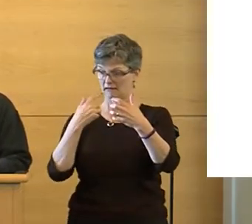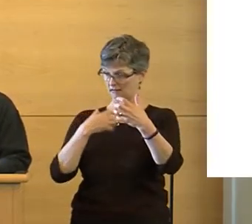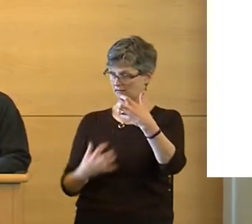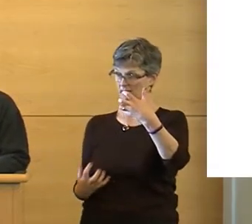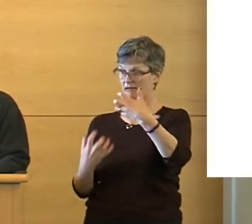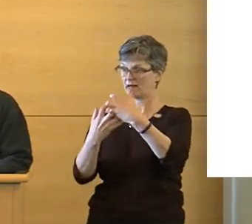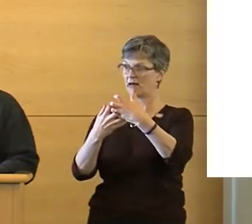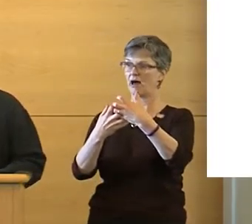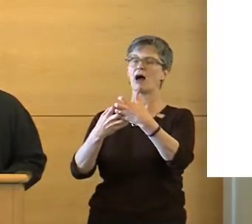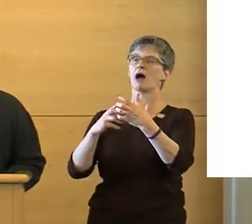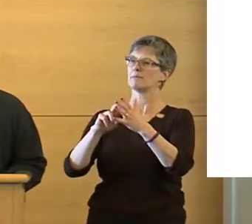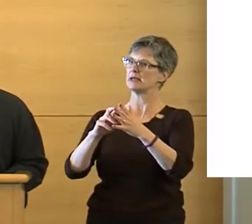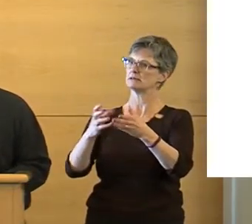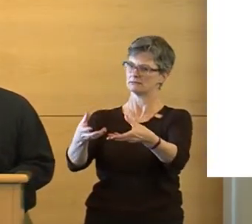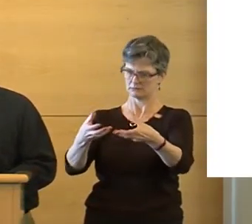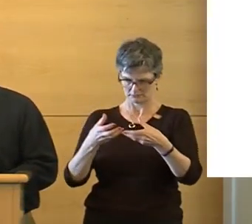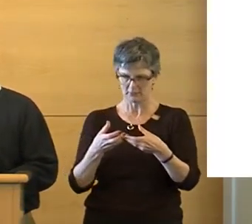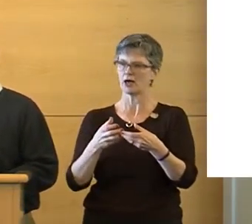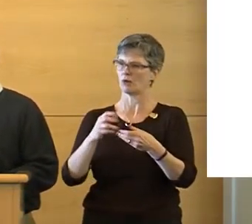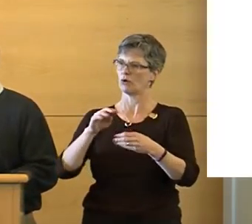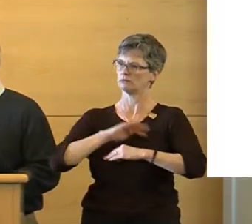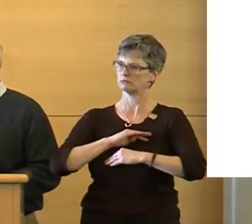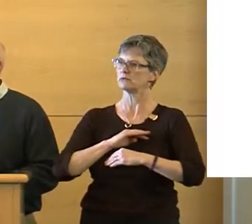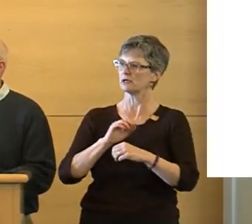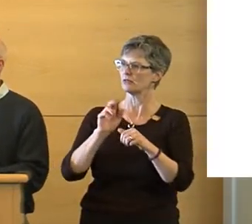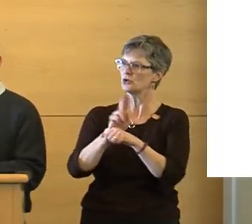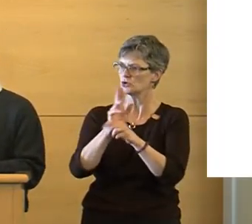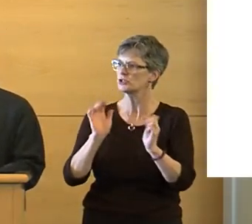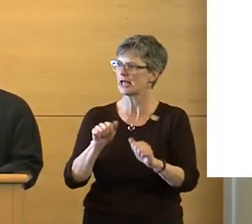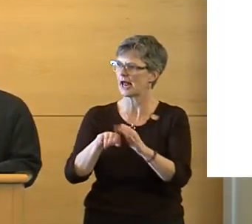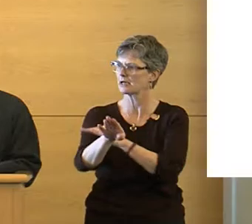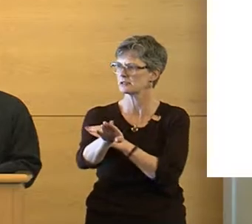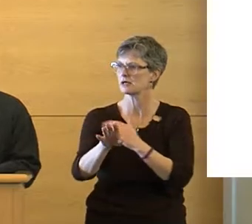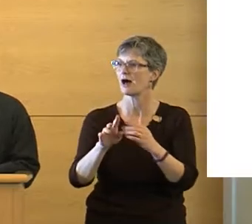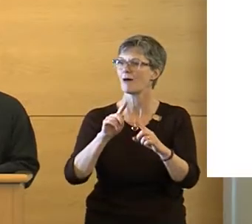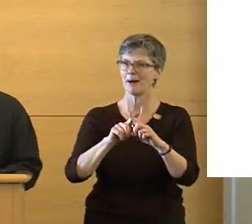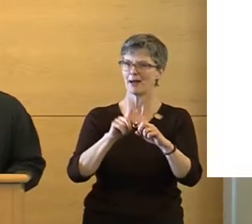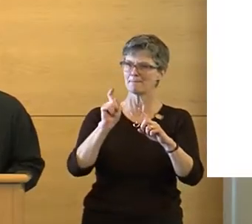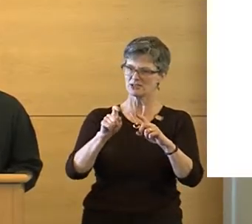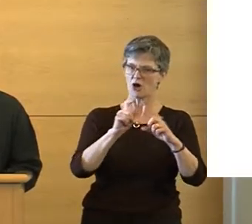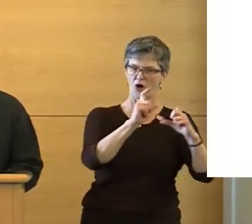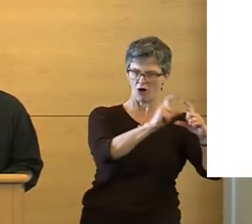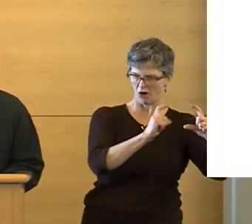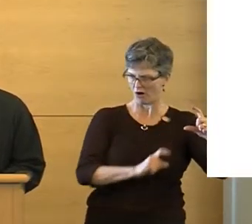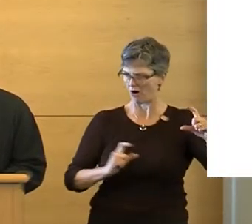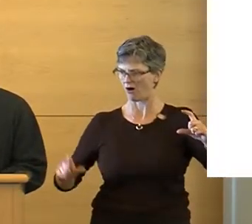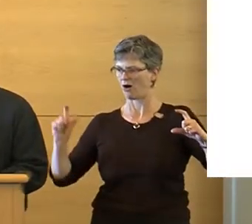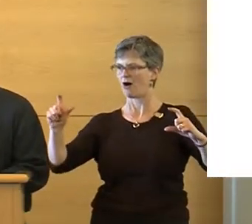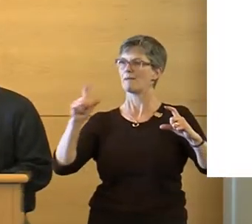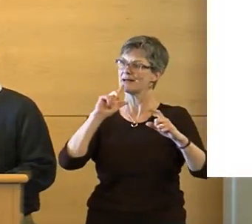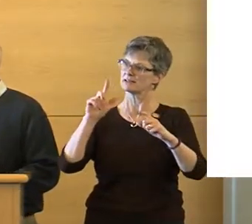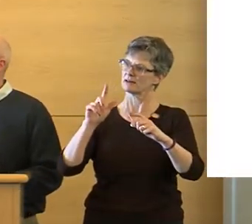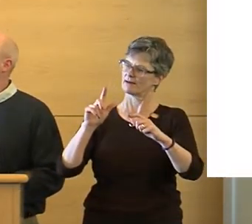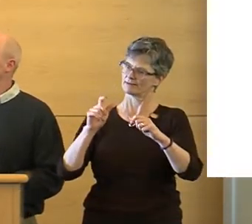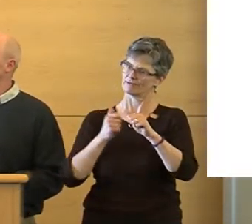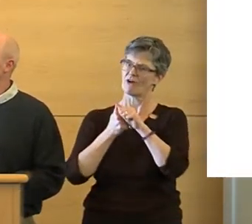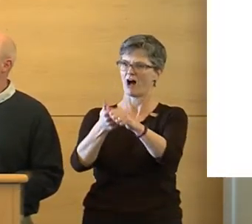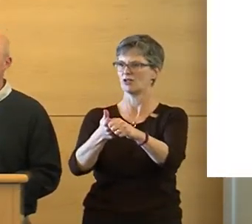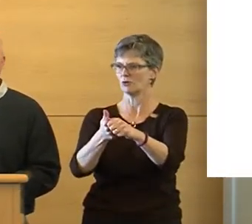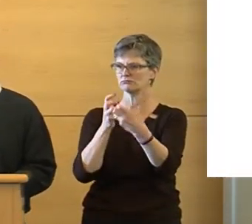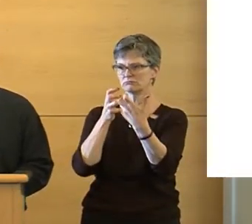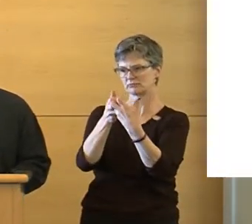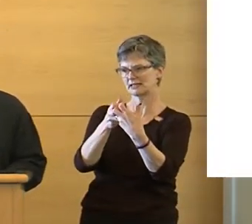that complies with the standards, then assistive technologies that support the standards, software that supports the standards, they all